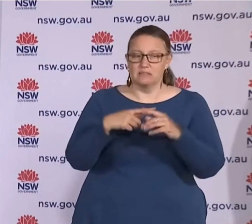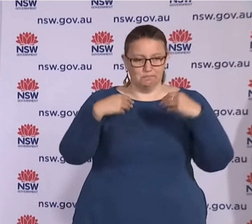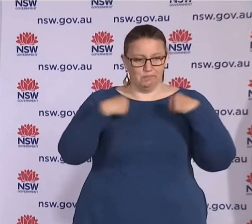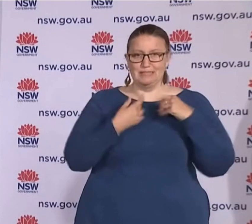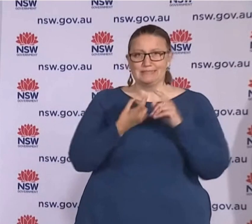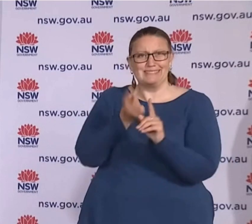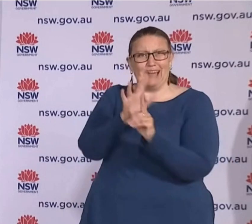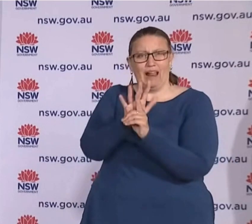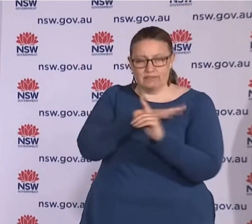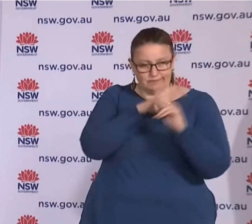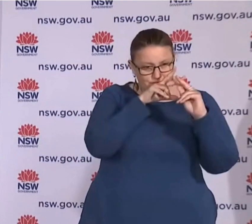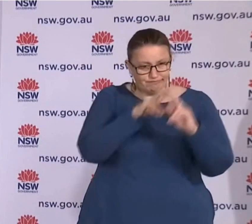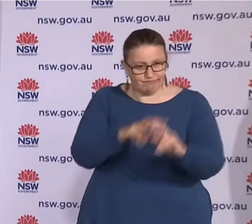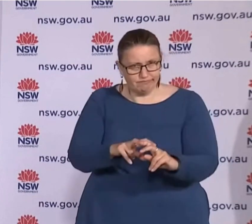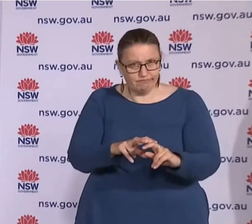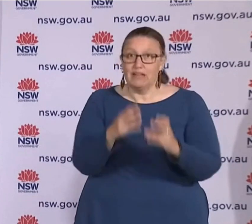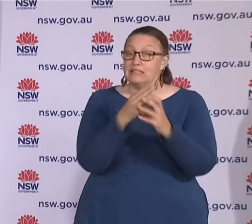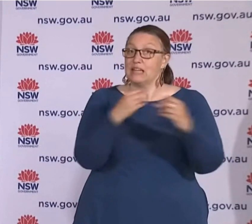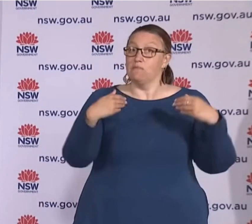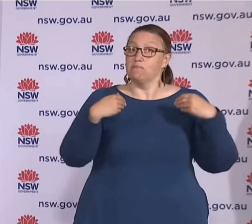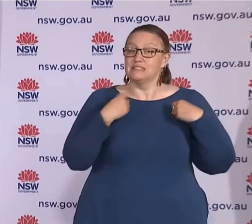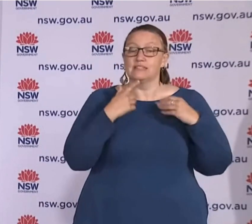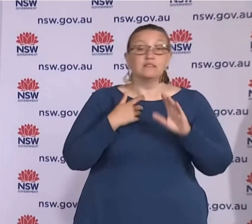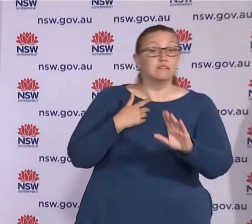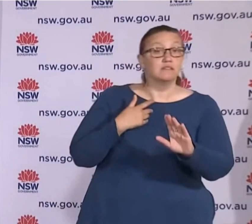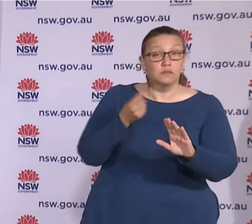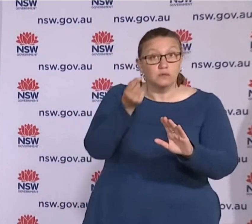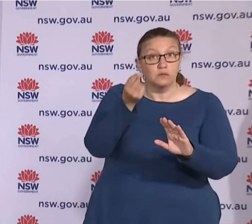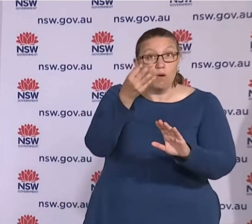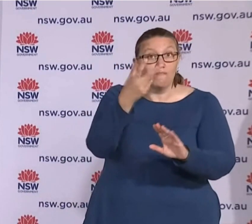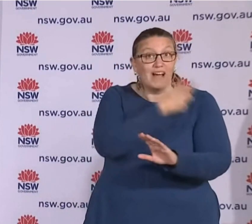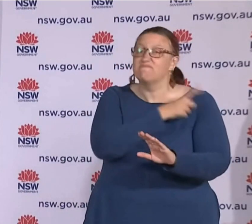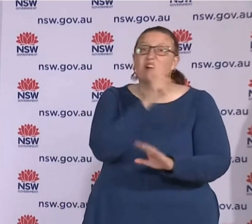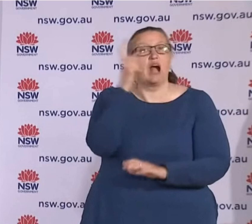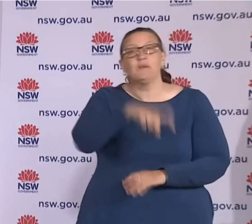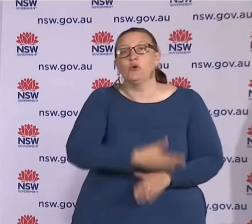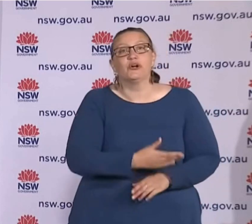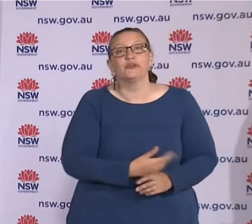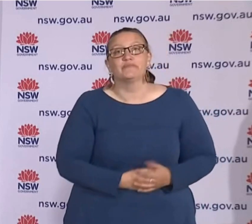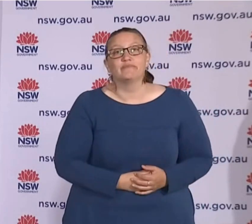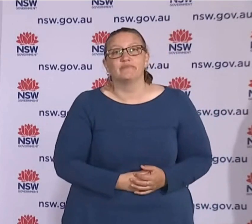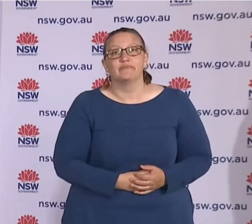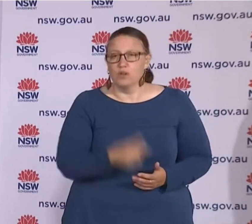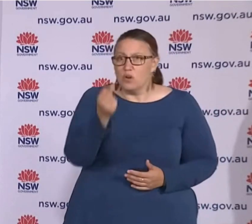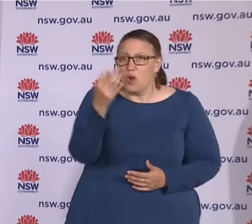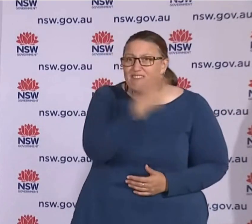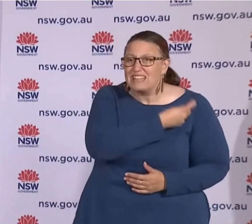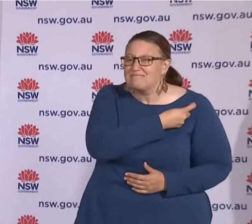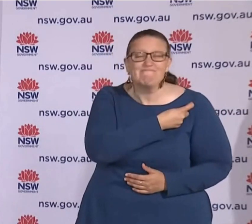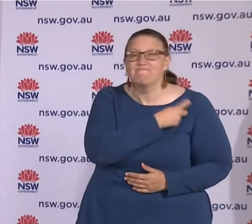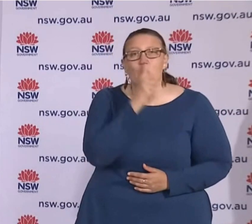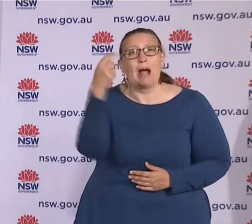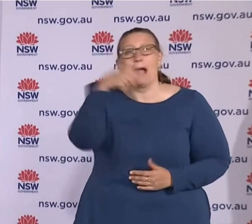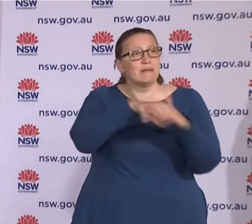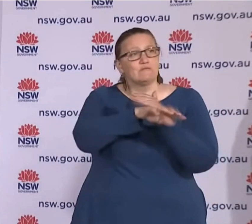want clients to come into the premises unless they're vaccinated. So many non-government organisations, private organisations are already making those decisions.